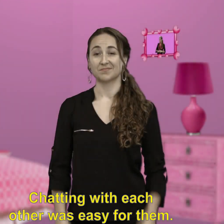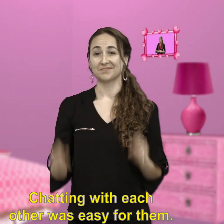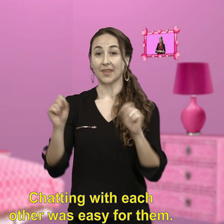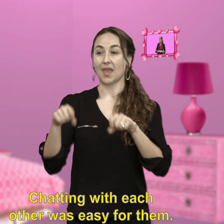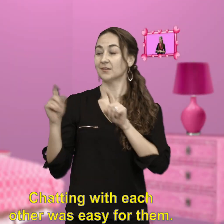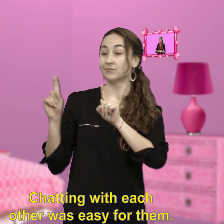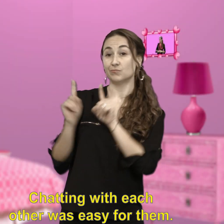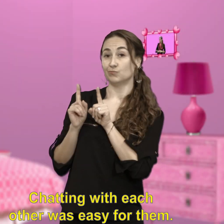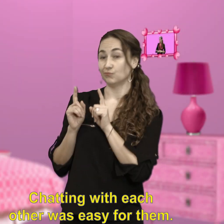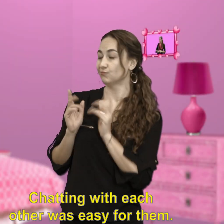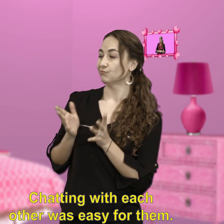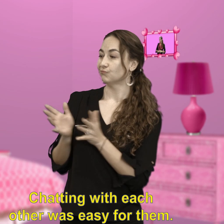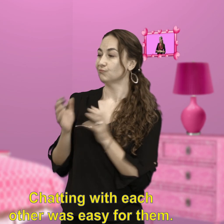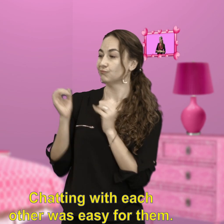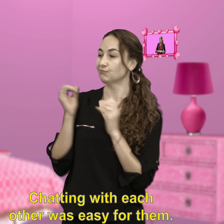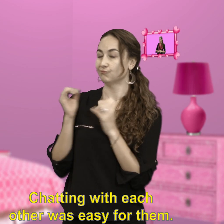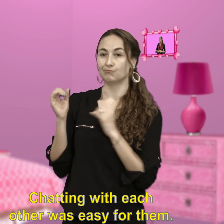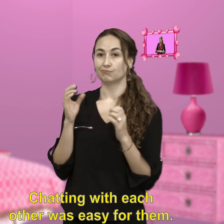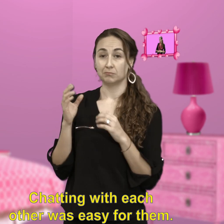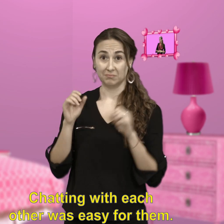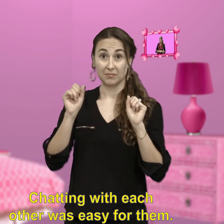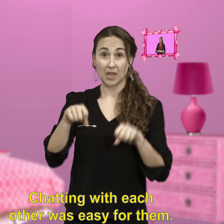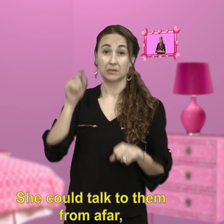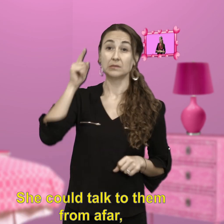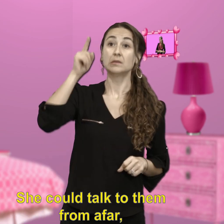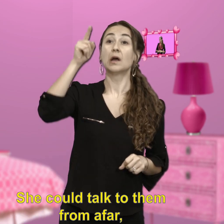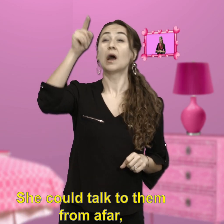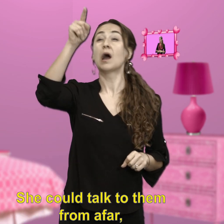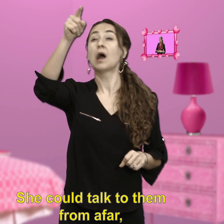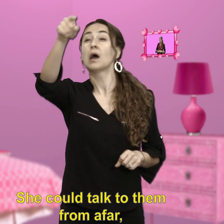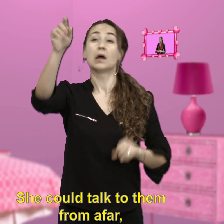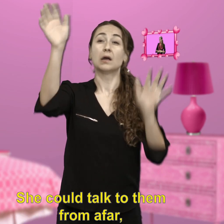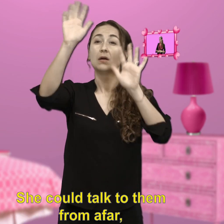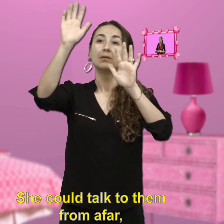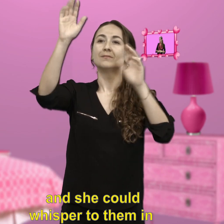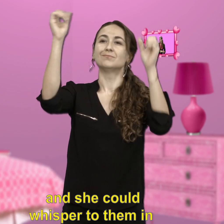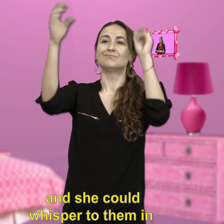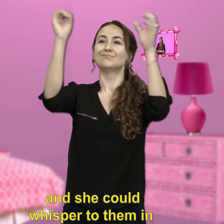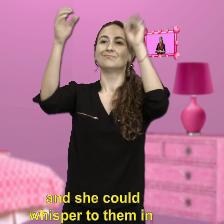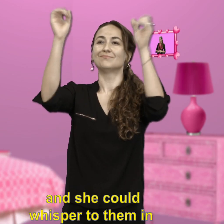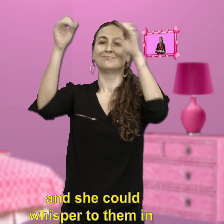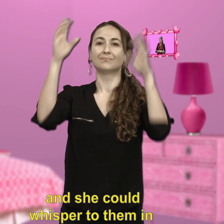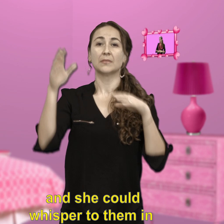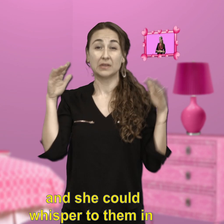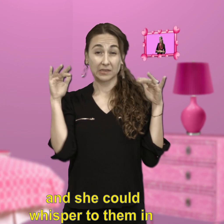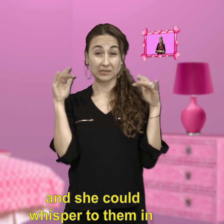Chatting with each other was easy for them. She could talk to them from afar, and she could whisper to them in a crowded room.